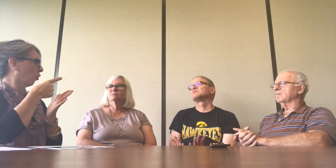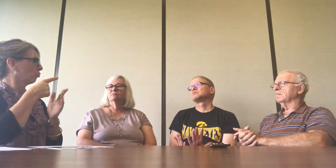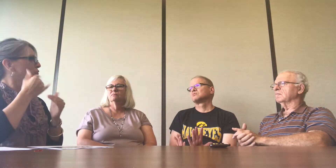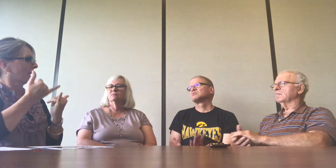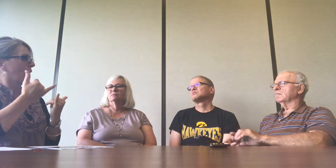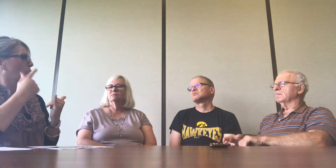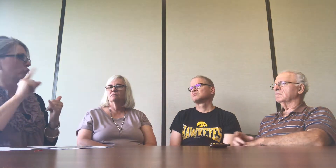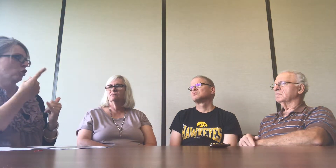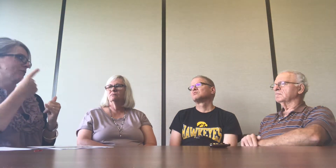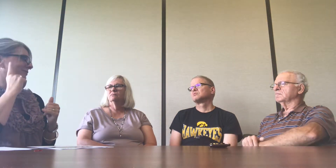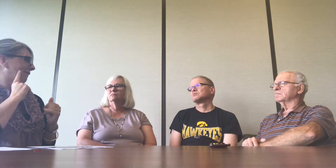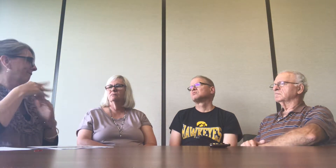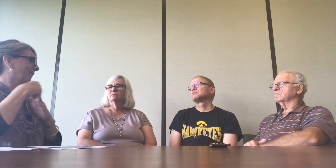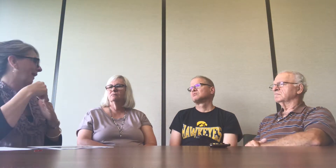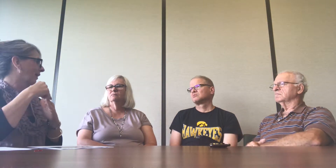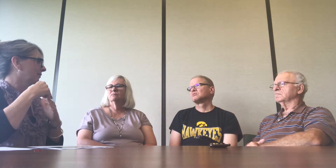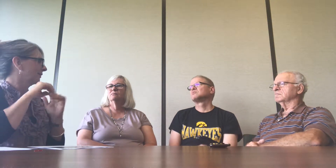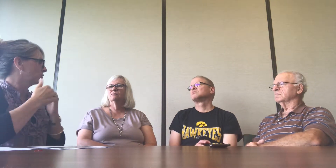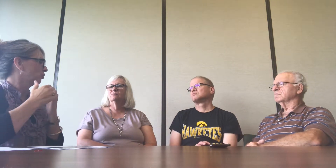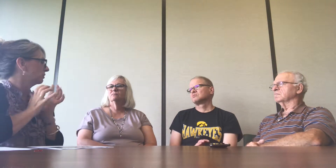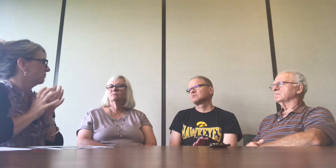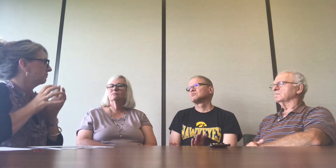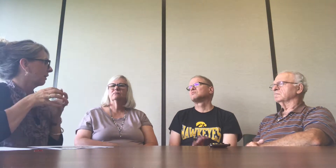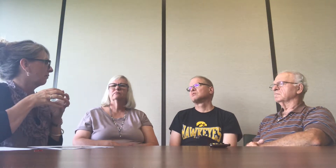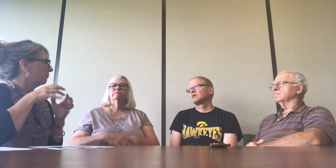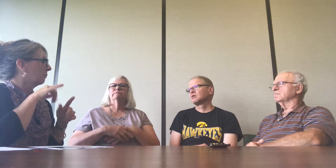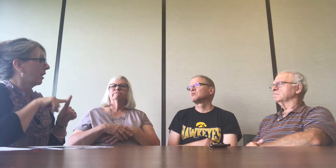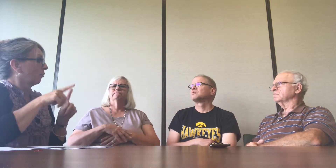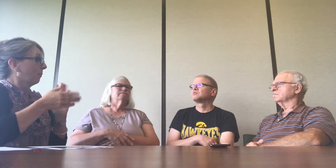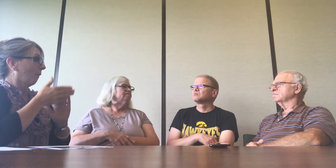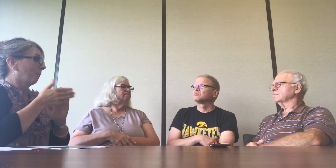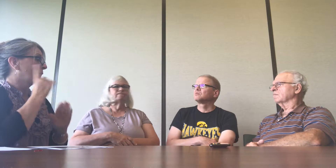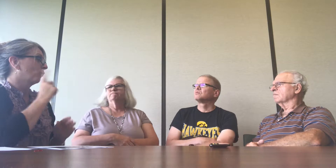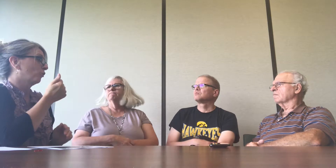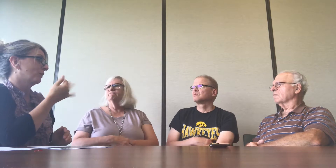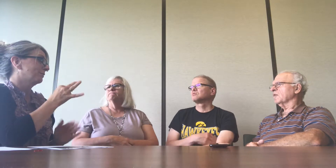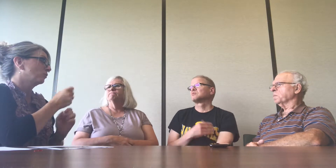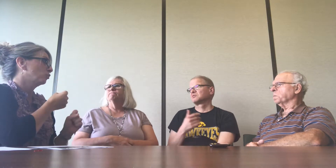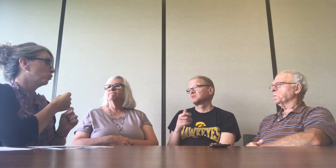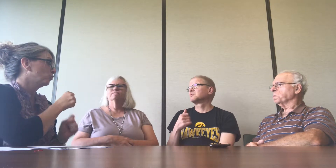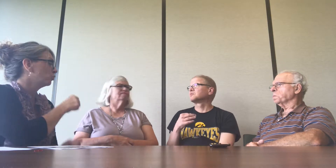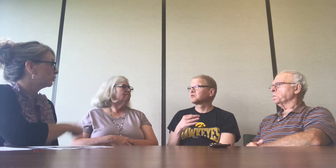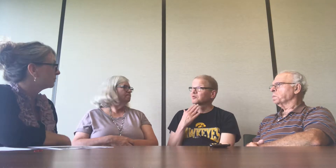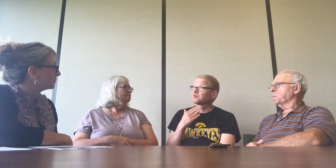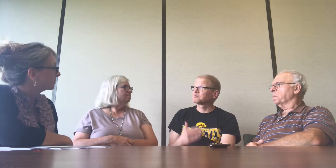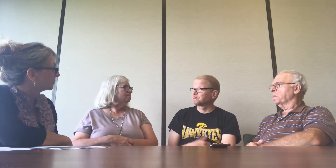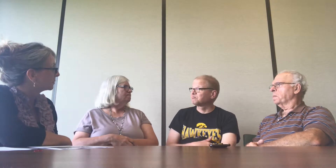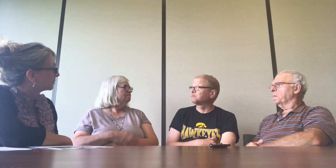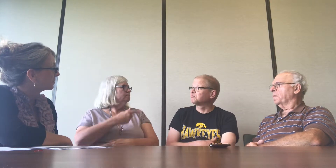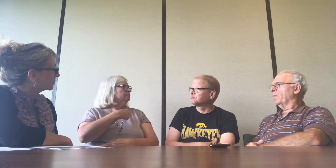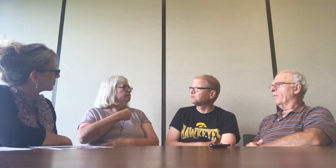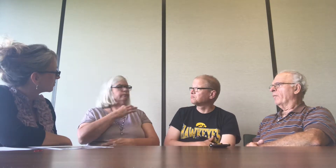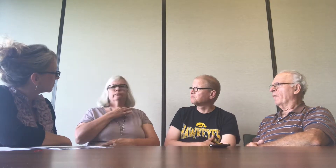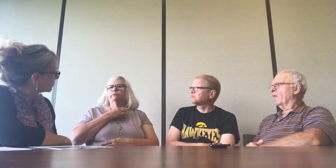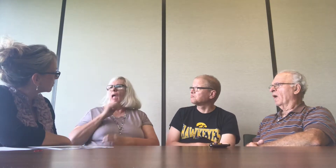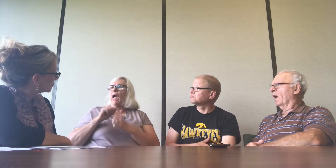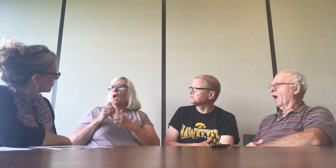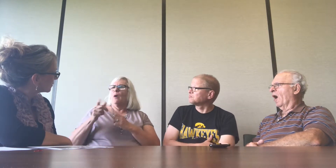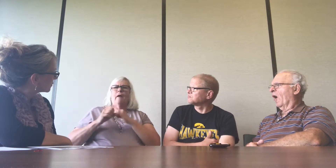years ago, we became a standalone agency that was completely deaf-led, but we've been operating for